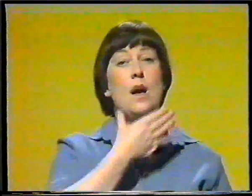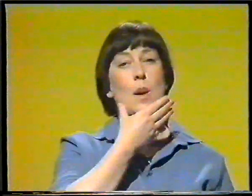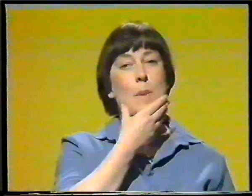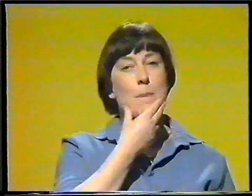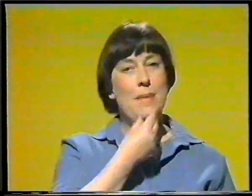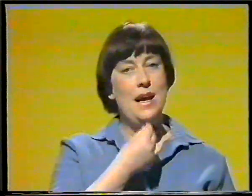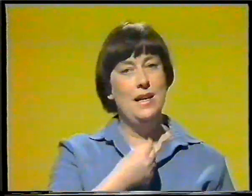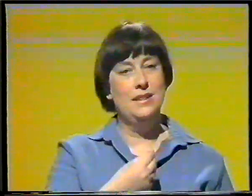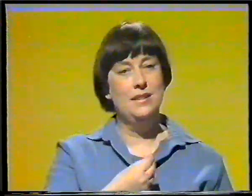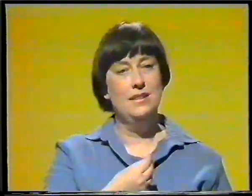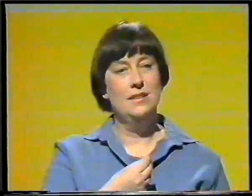Man.